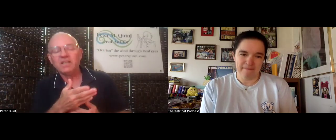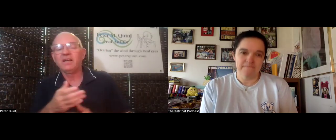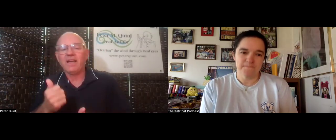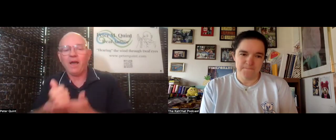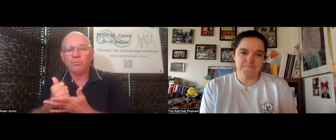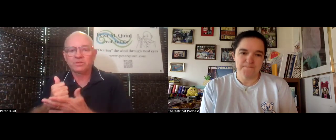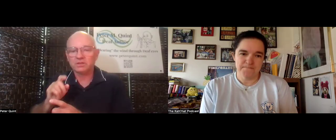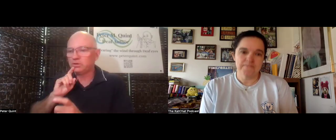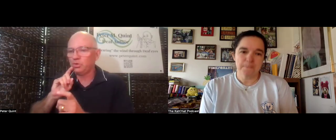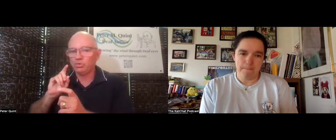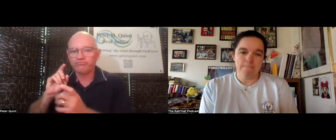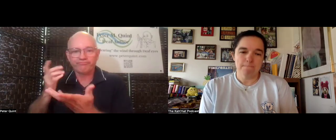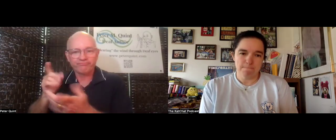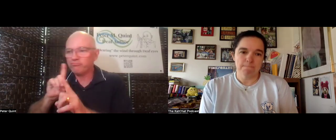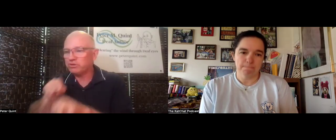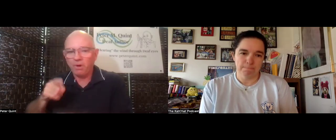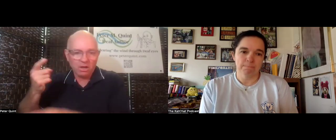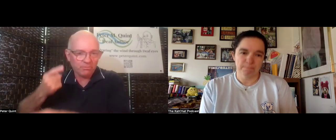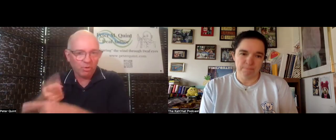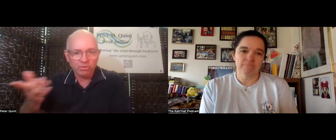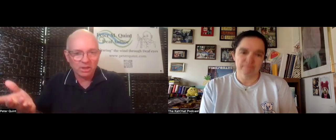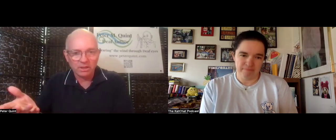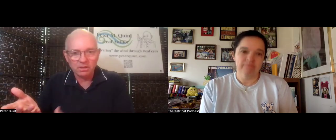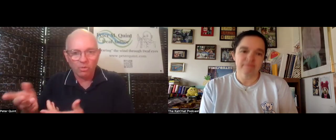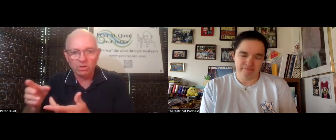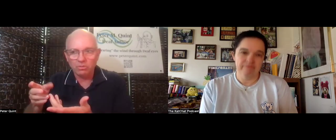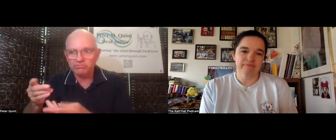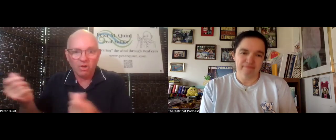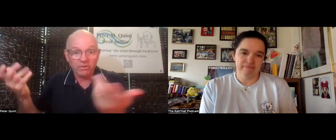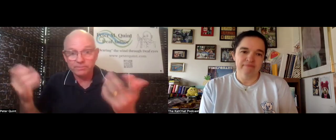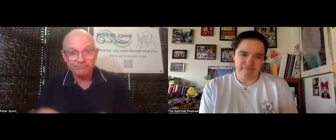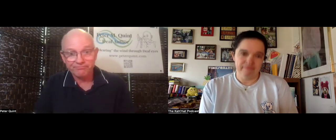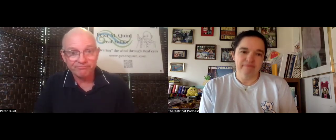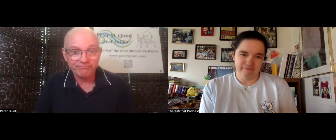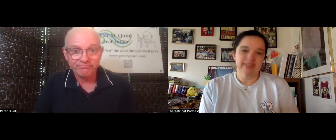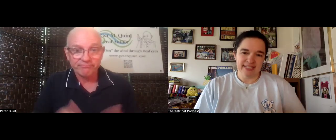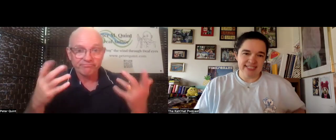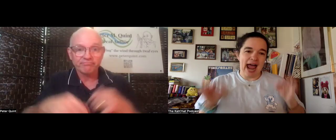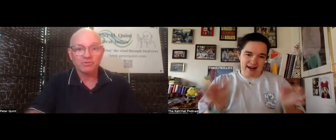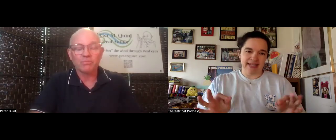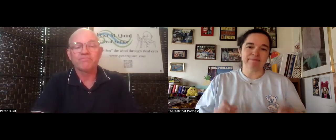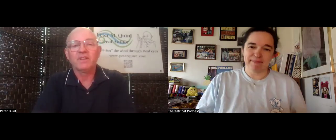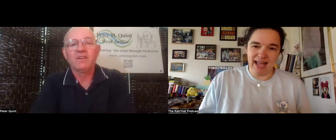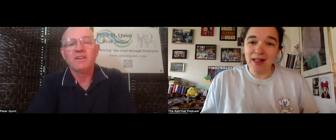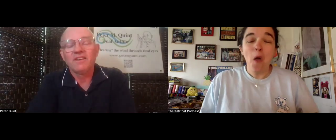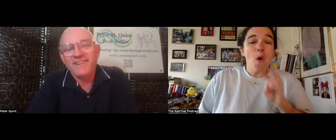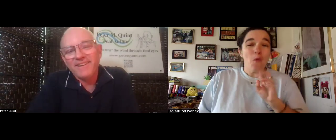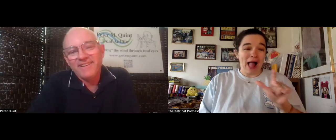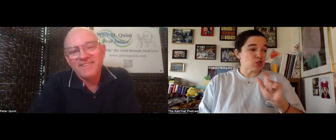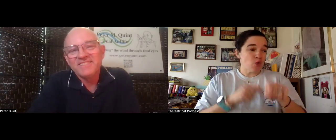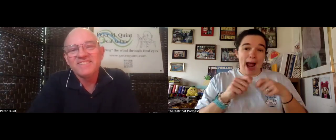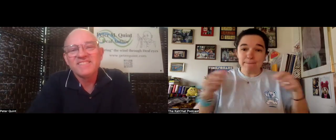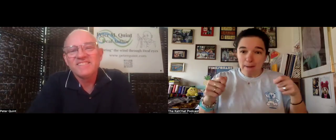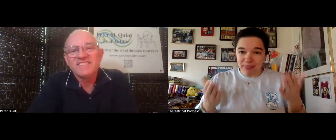experience helps us to respond appropriately or to solve it. Exactly, exactly.